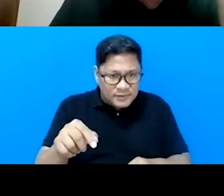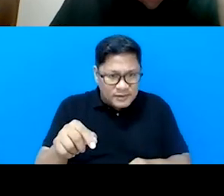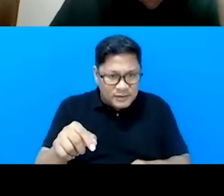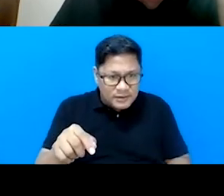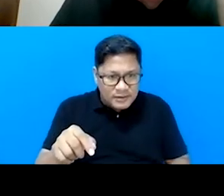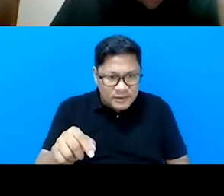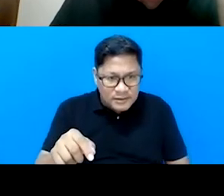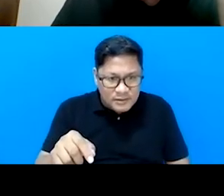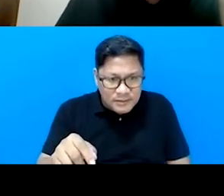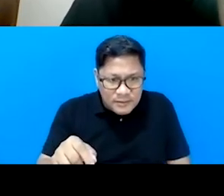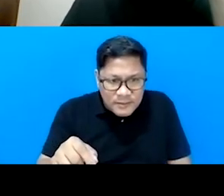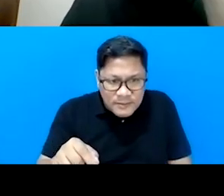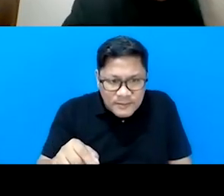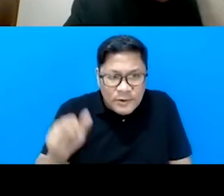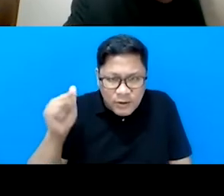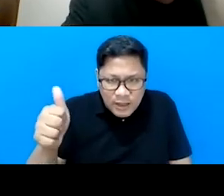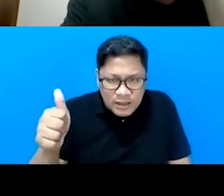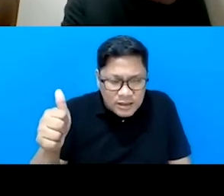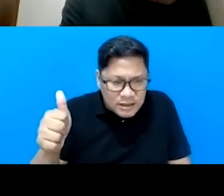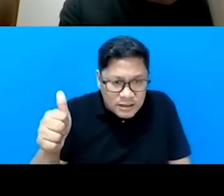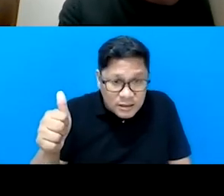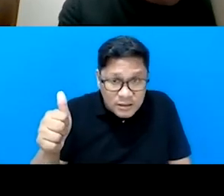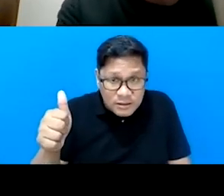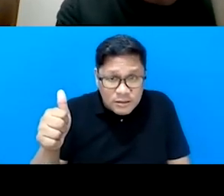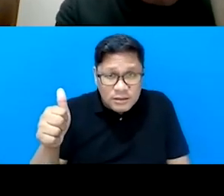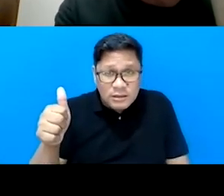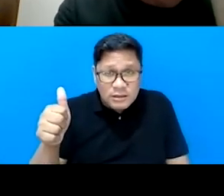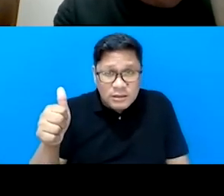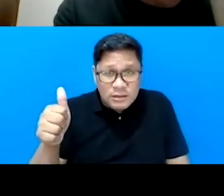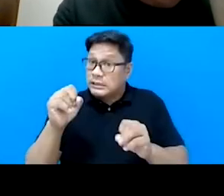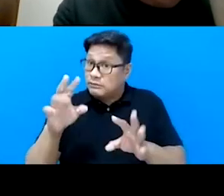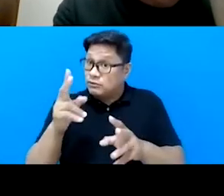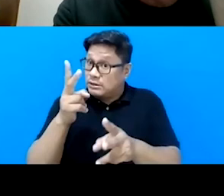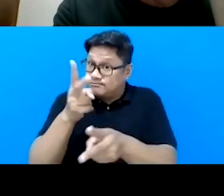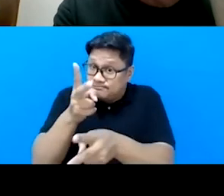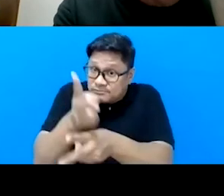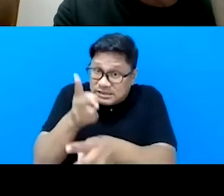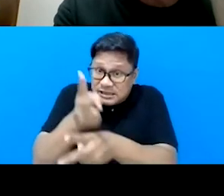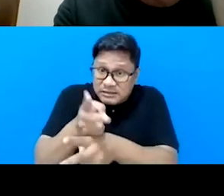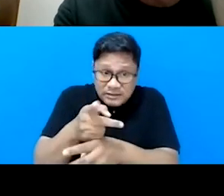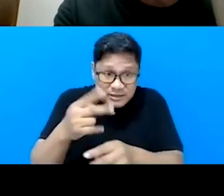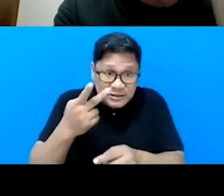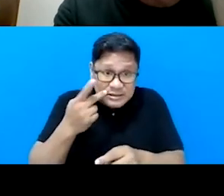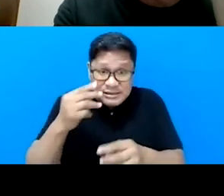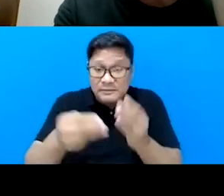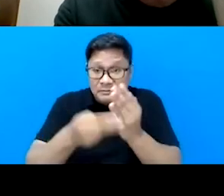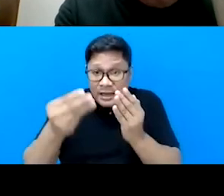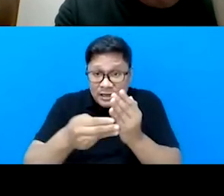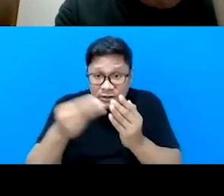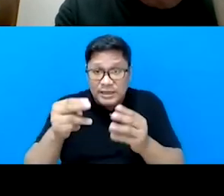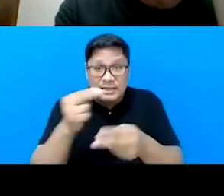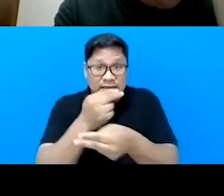Okay, yeah. If you can keep You see the manual, non-manual